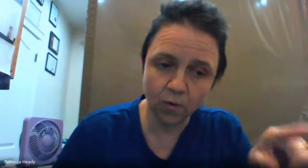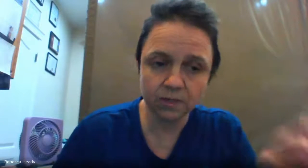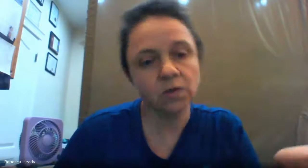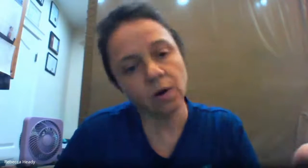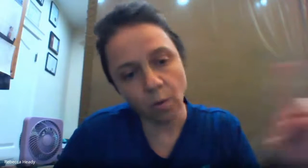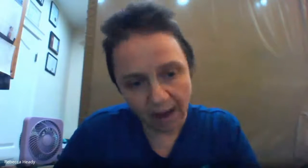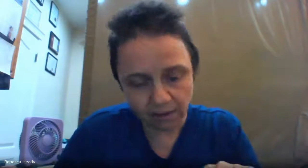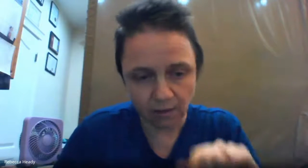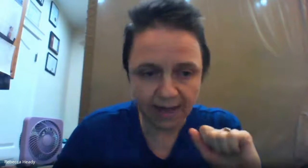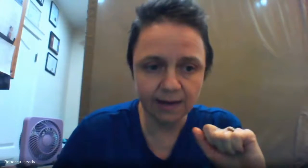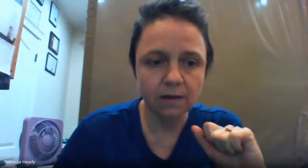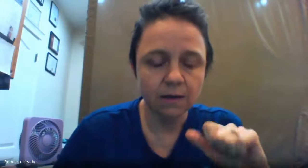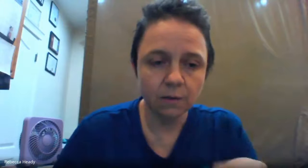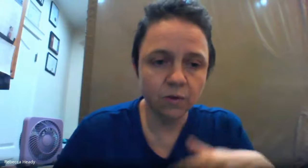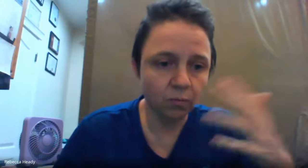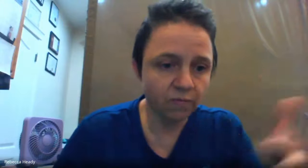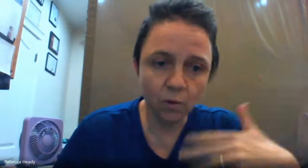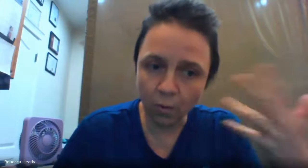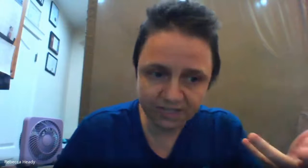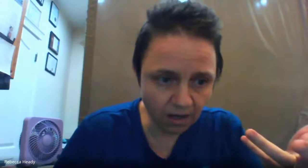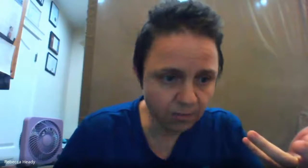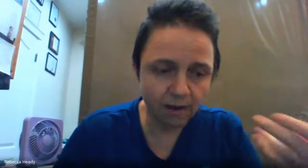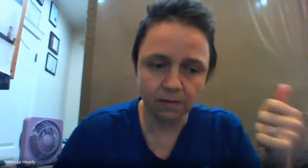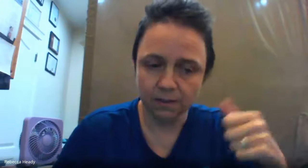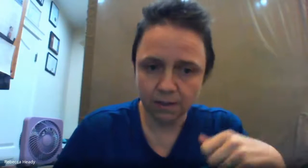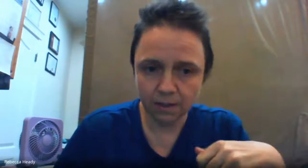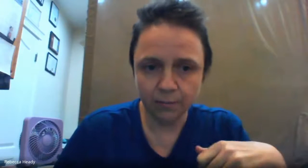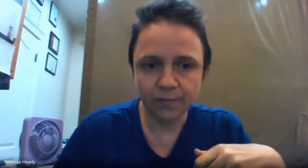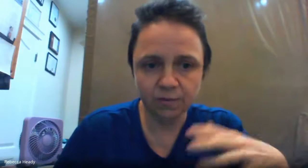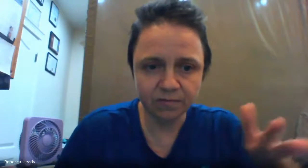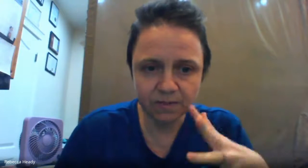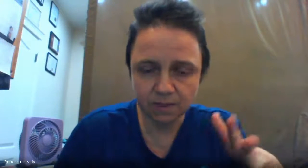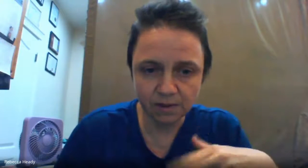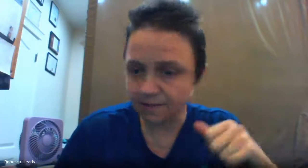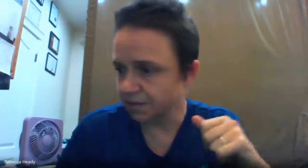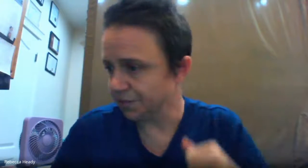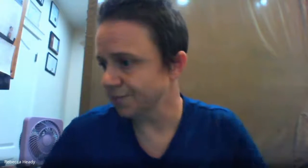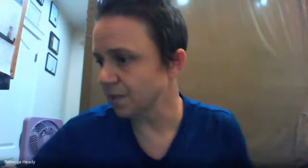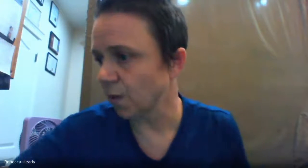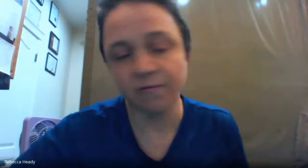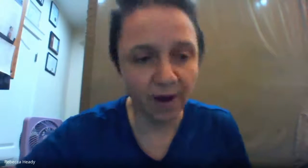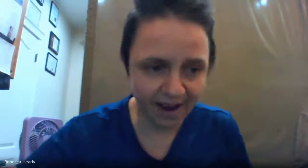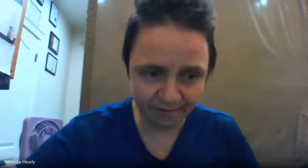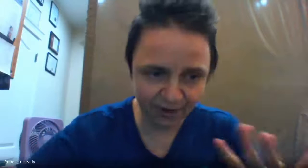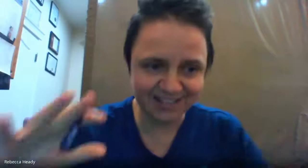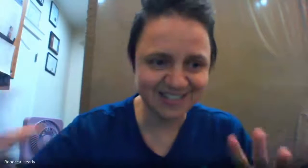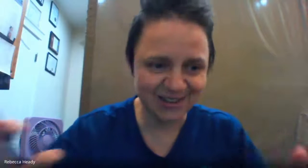recording so you can go back and look at it. You can review what we talked about in reference to the lesson too. So FYI, I forgot to tell you